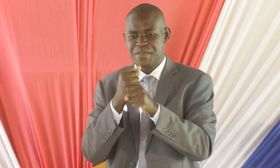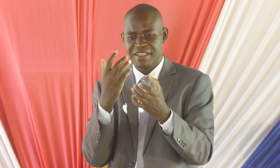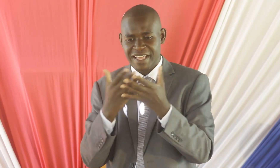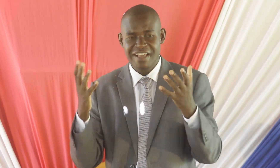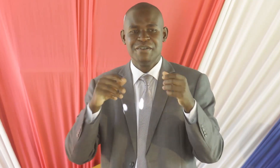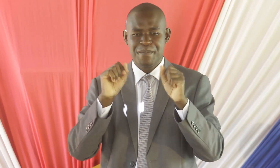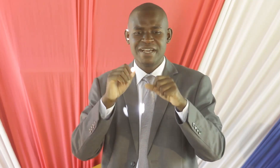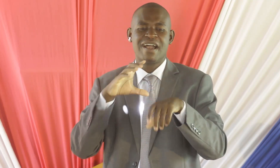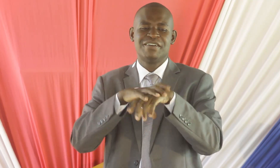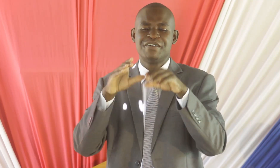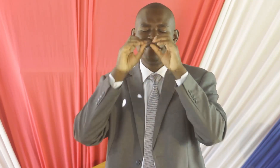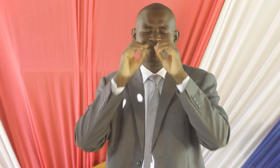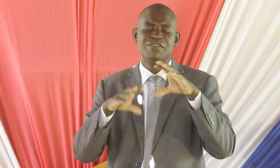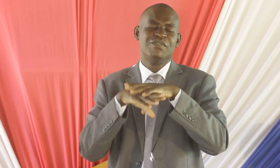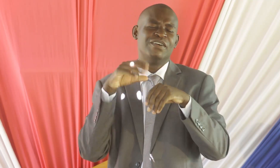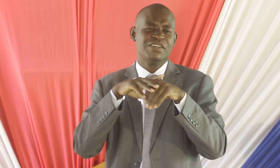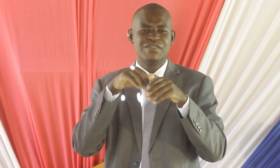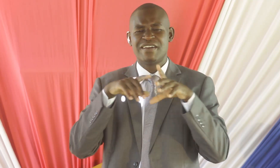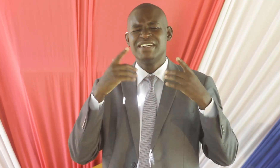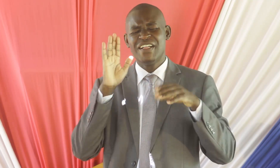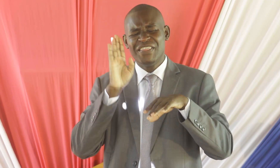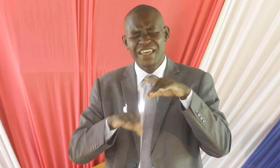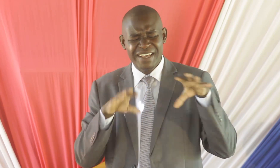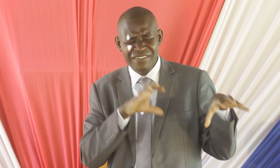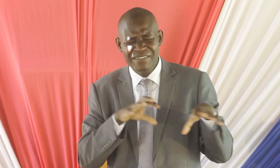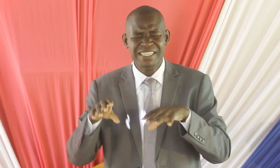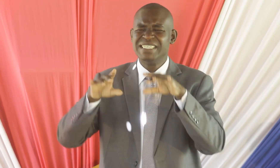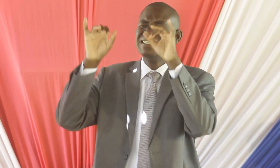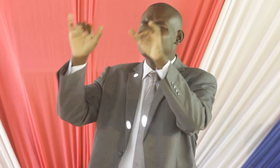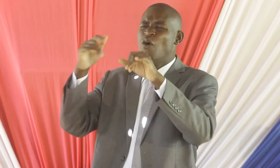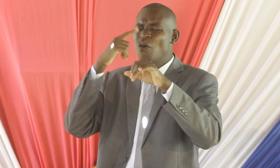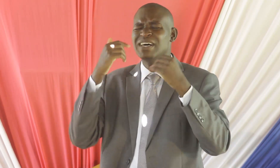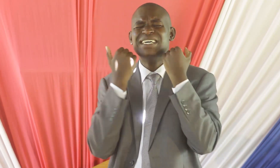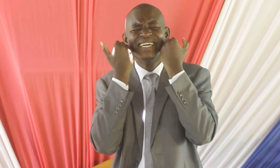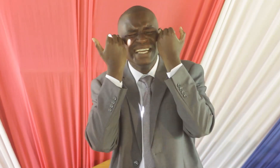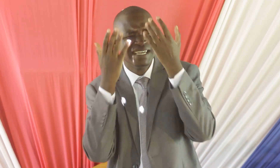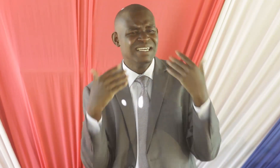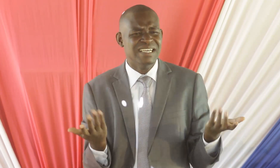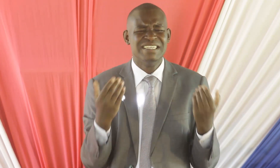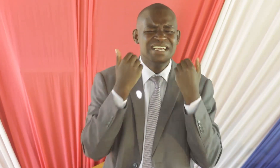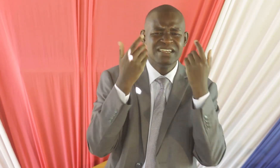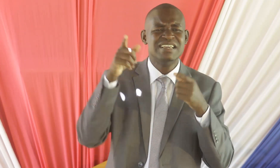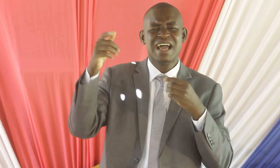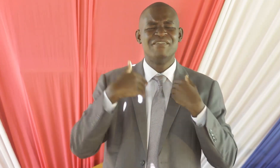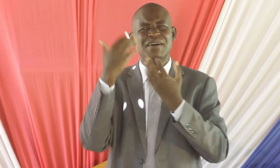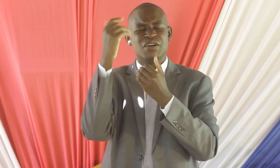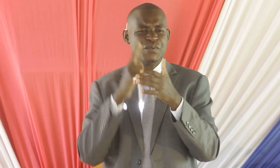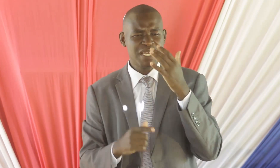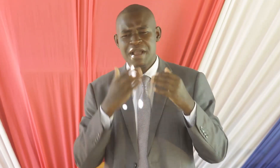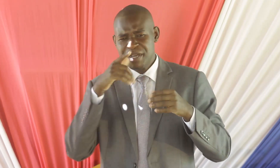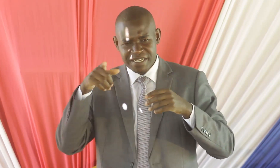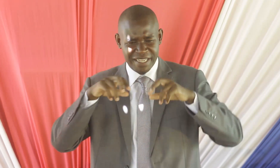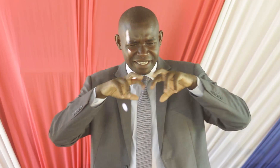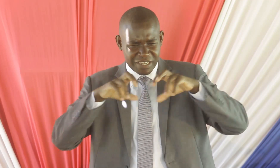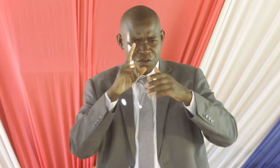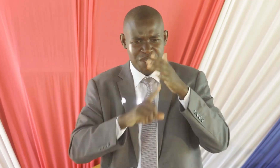church leaders. We also come, others are coming here with nothing, challenges, stress, tears.